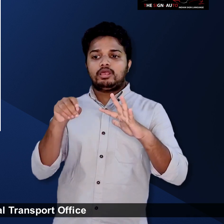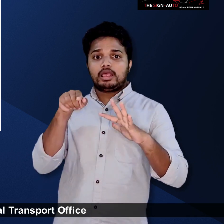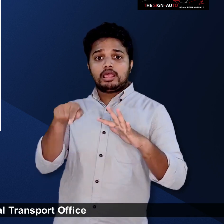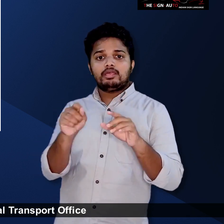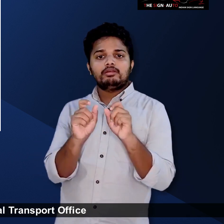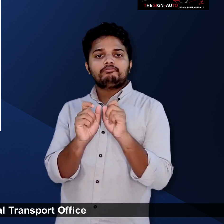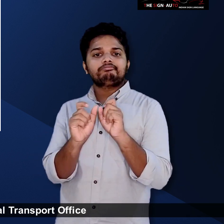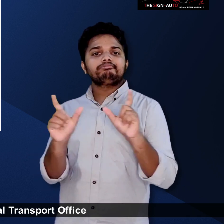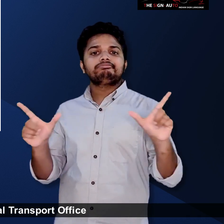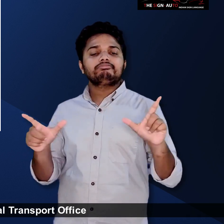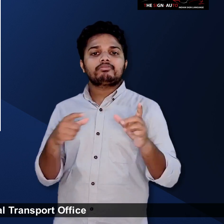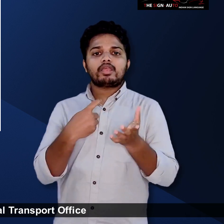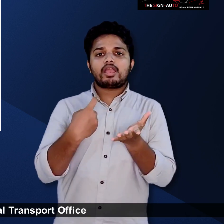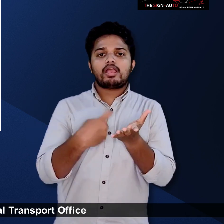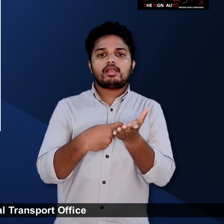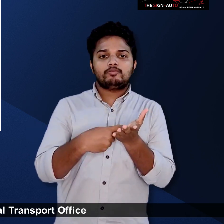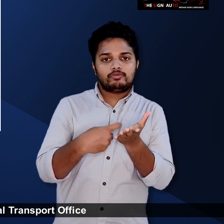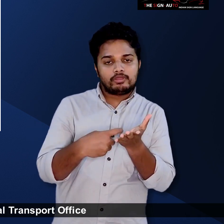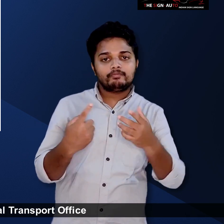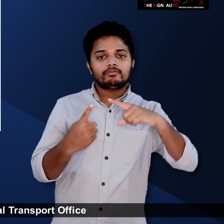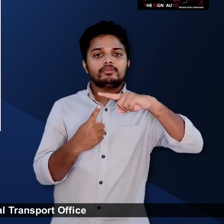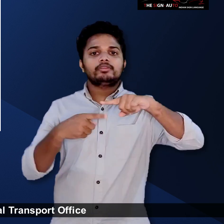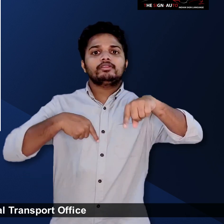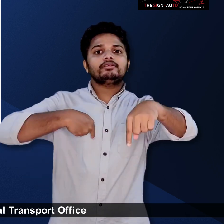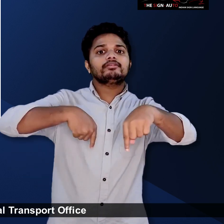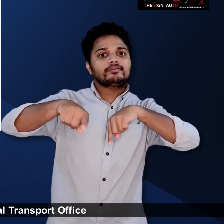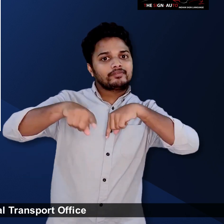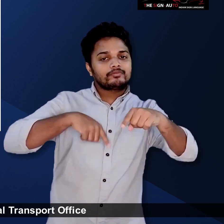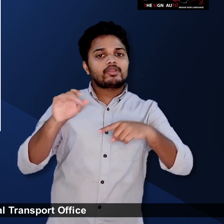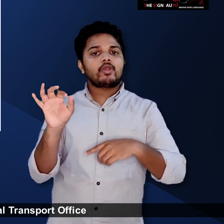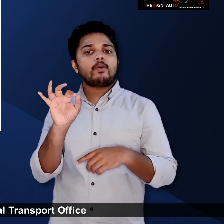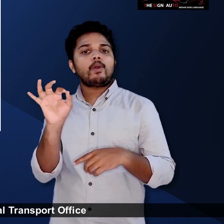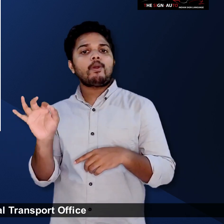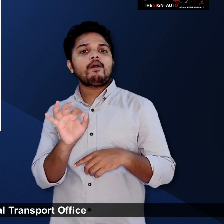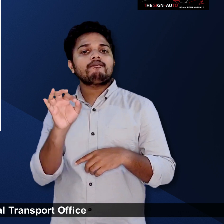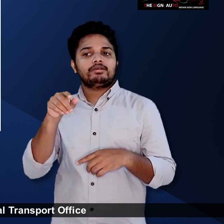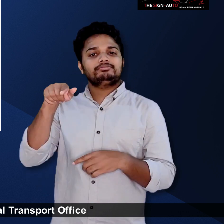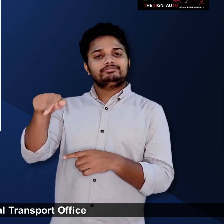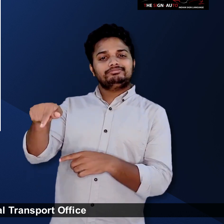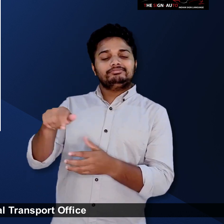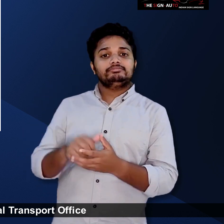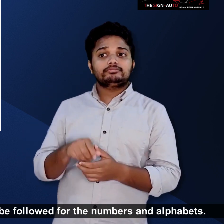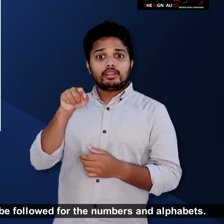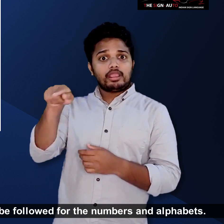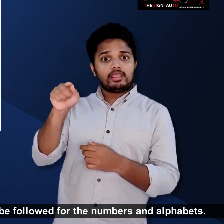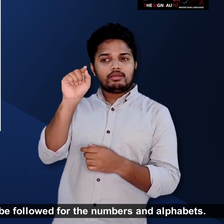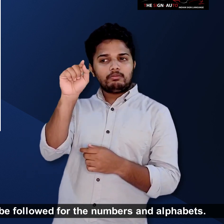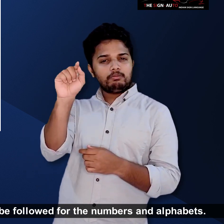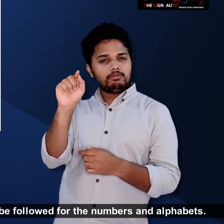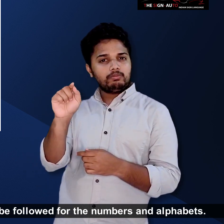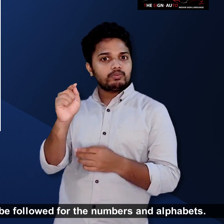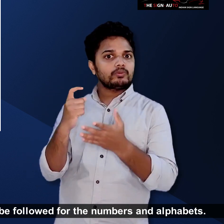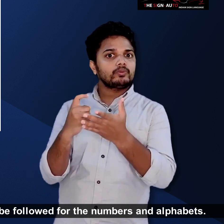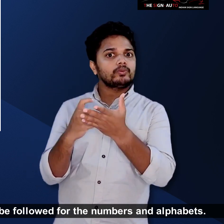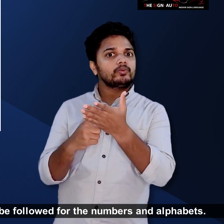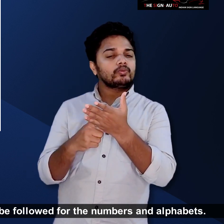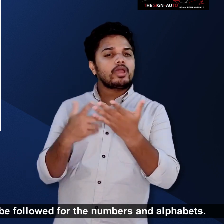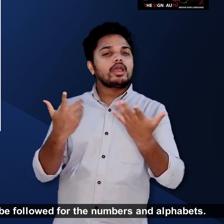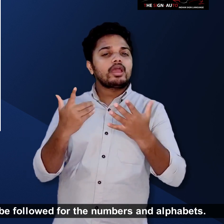means regional transport office there there is a specific size and font that should be